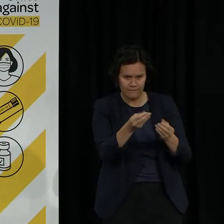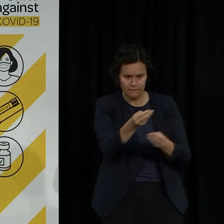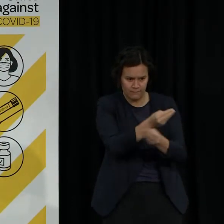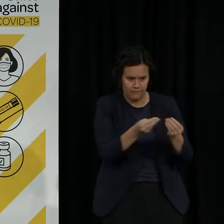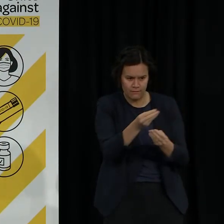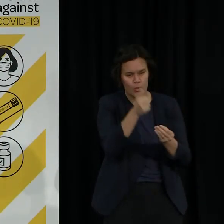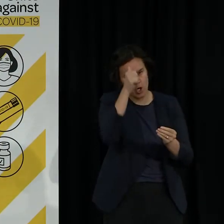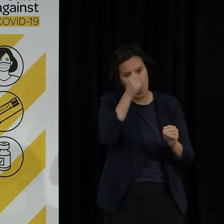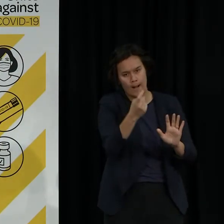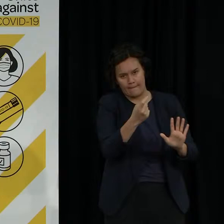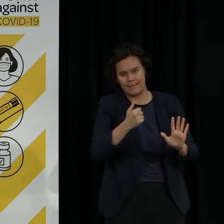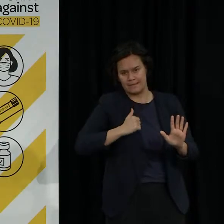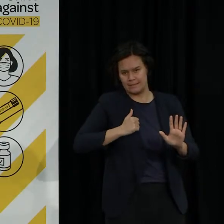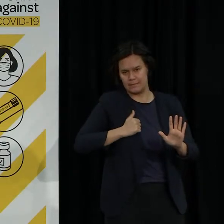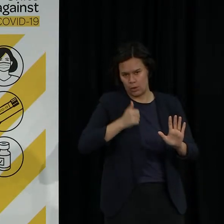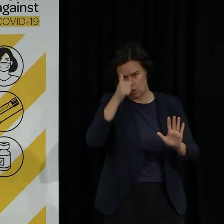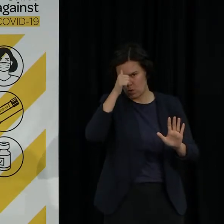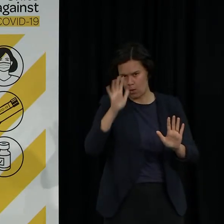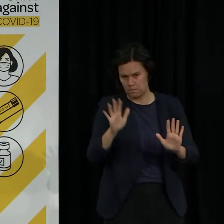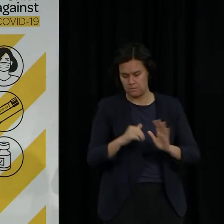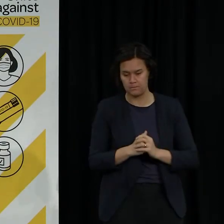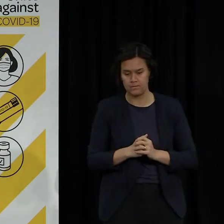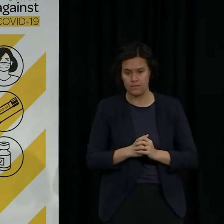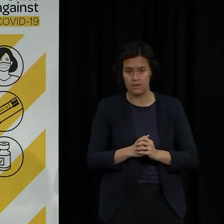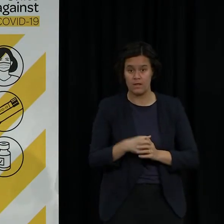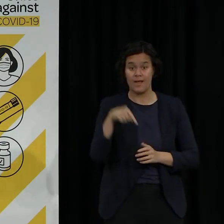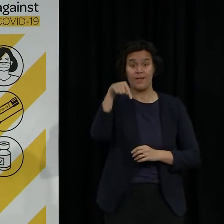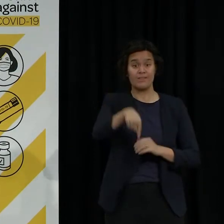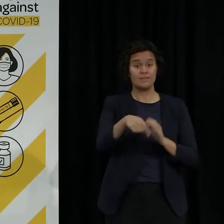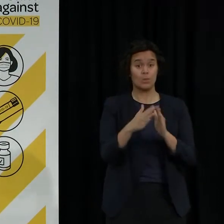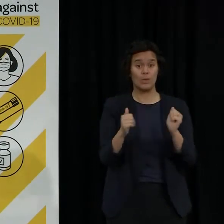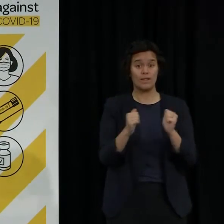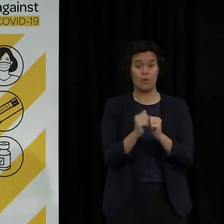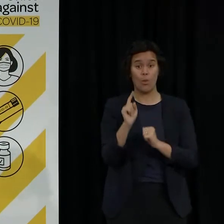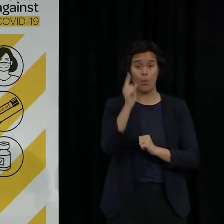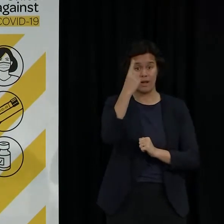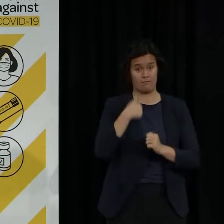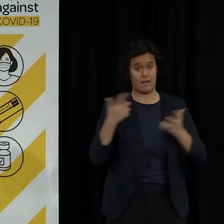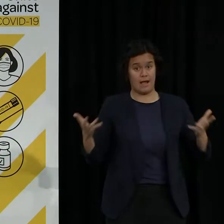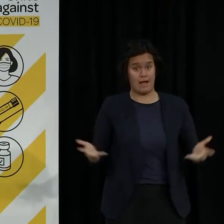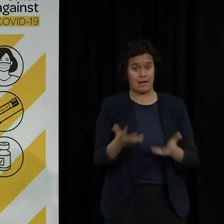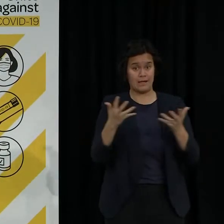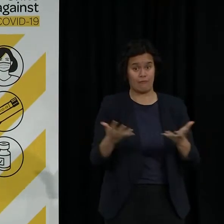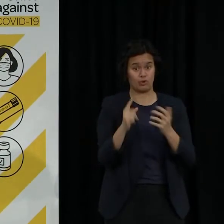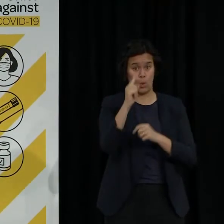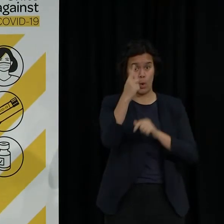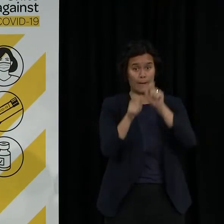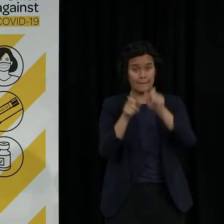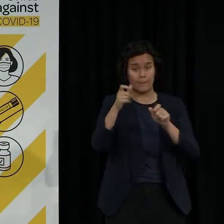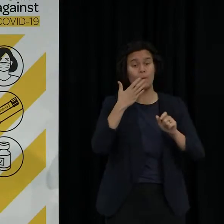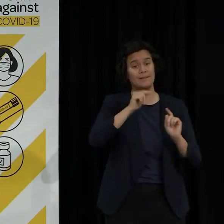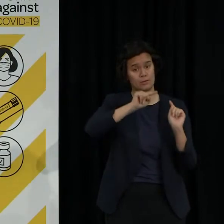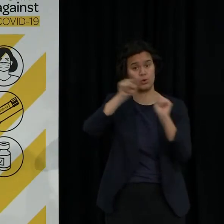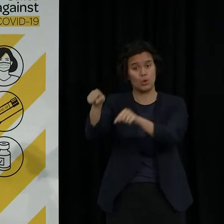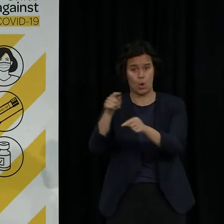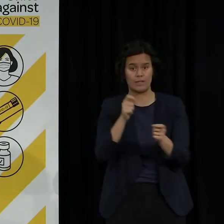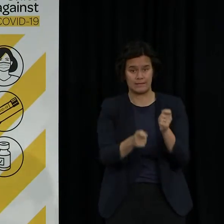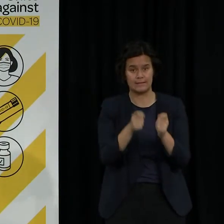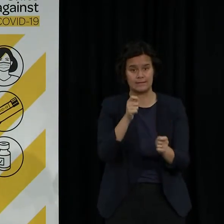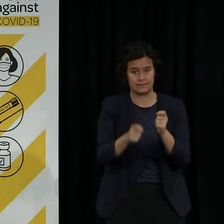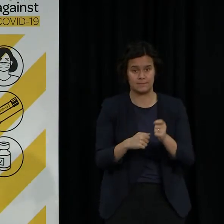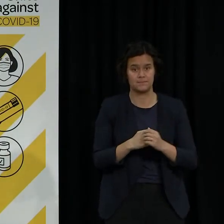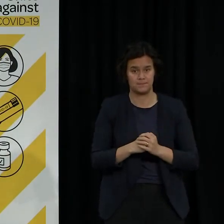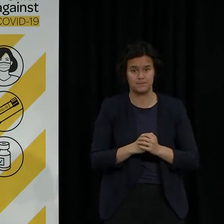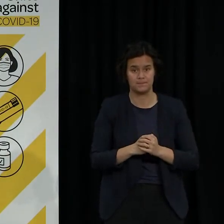one of the things I'm urging people in Auckland this weekend to do is get tested. We saw 19,000 tests across New Zealand. That's